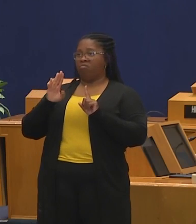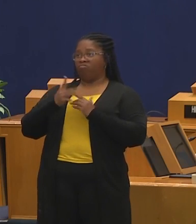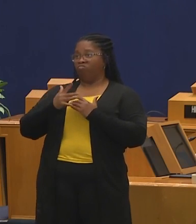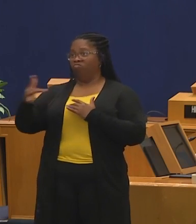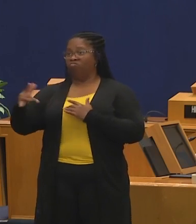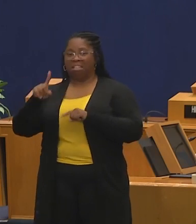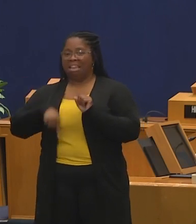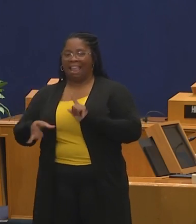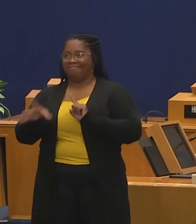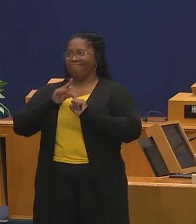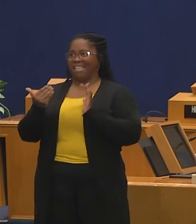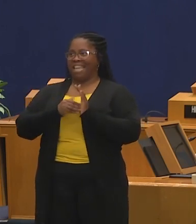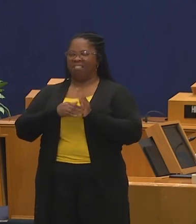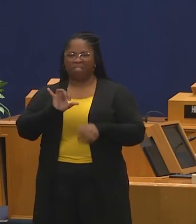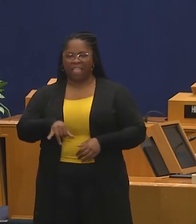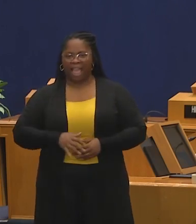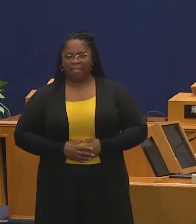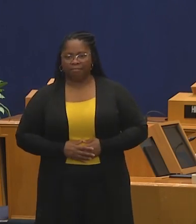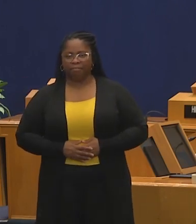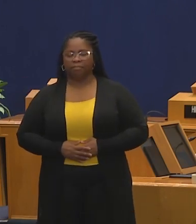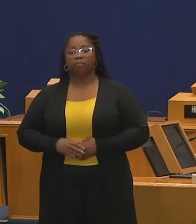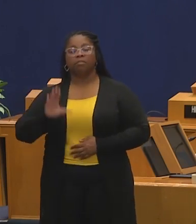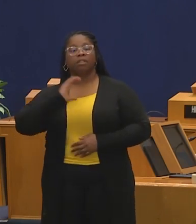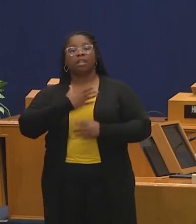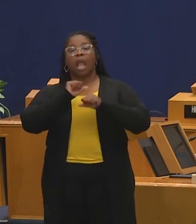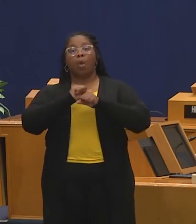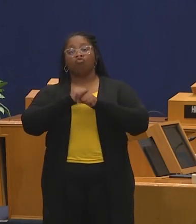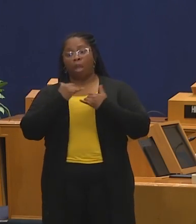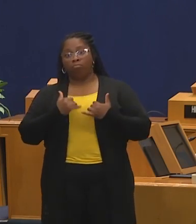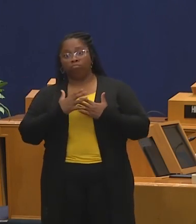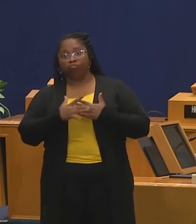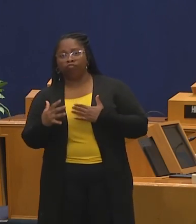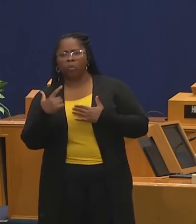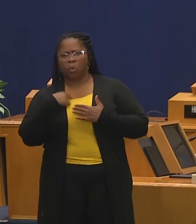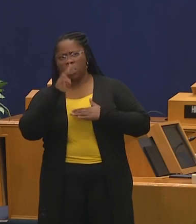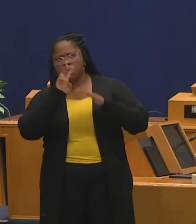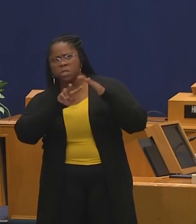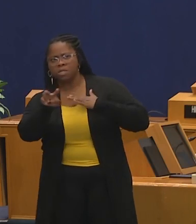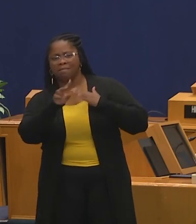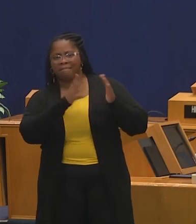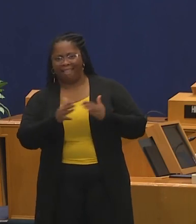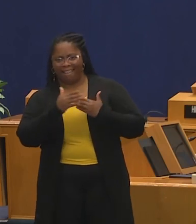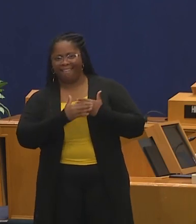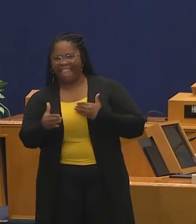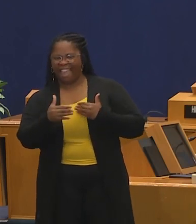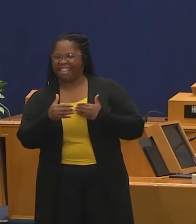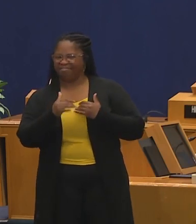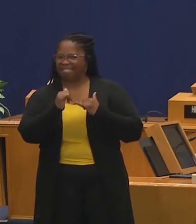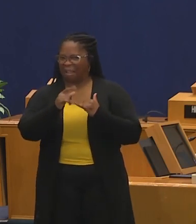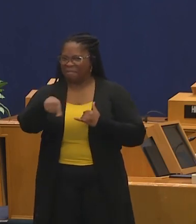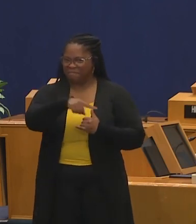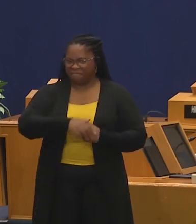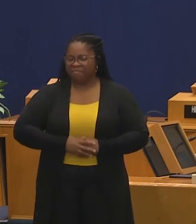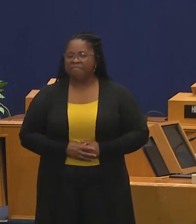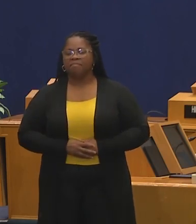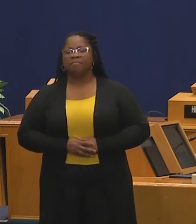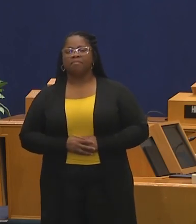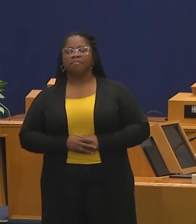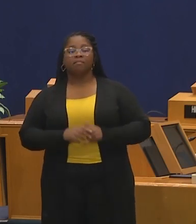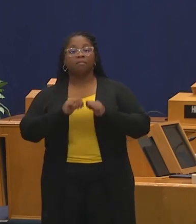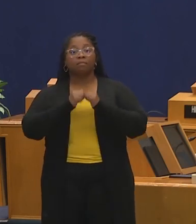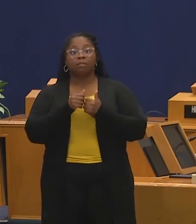virus. As part of our work moving forward, we're planning ahead, as I know you all are as well. And to do